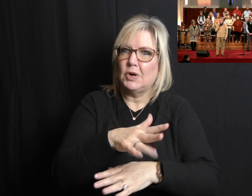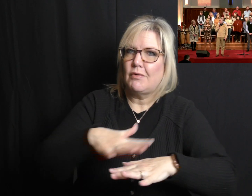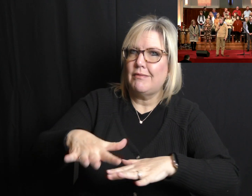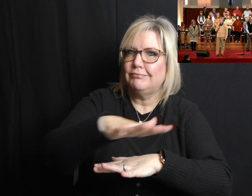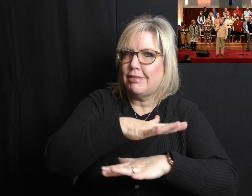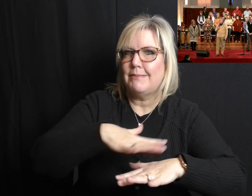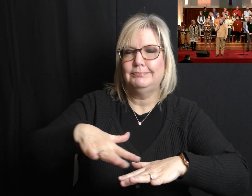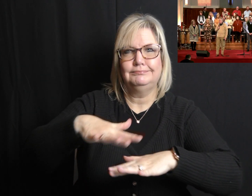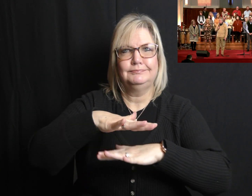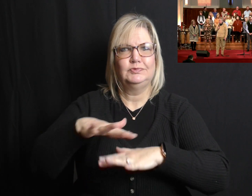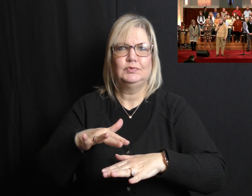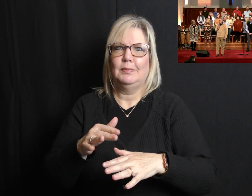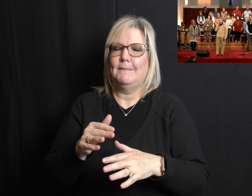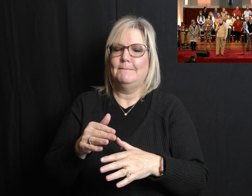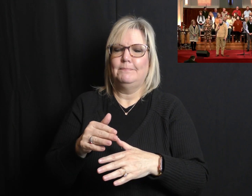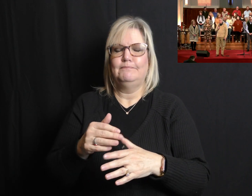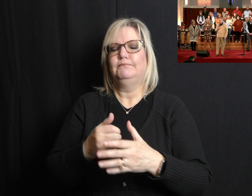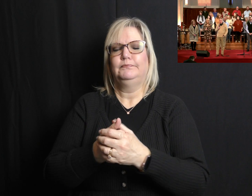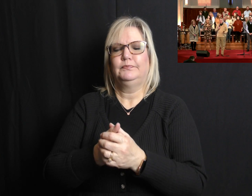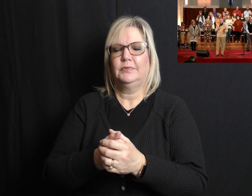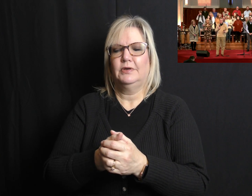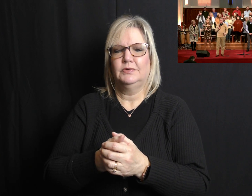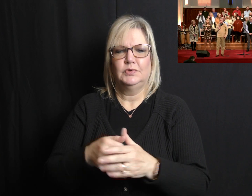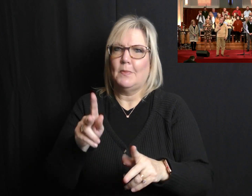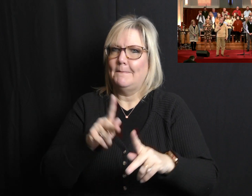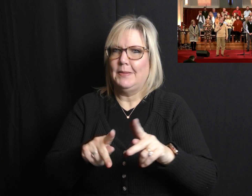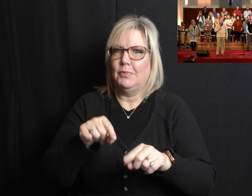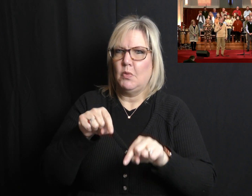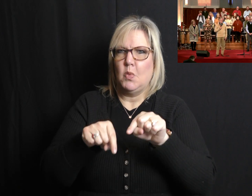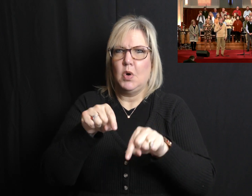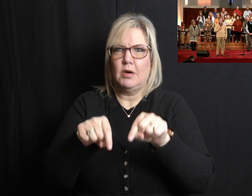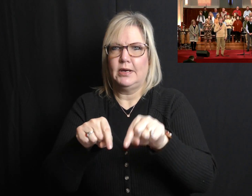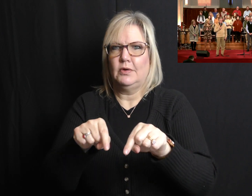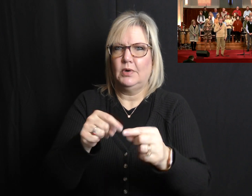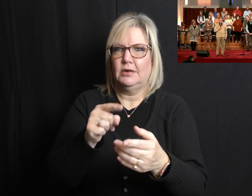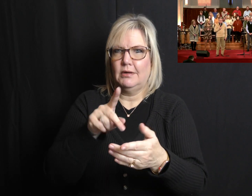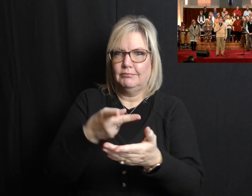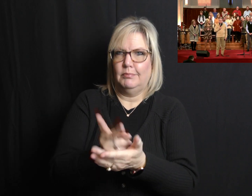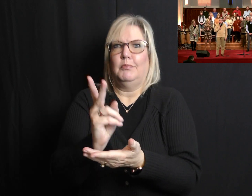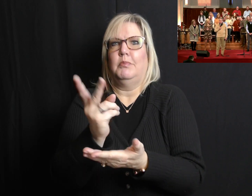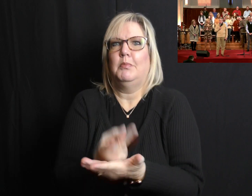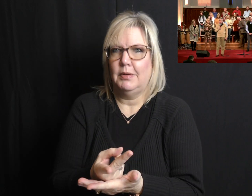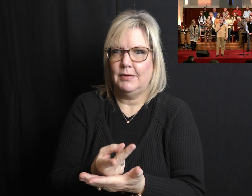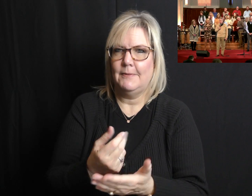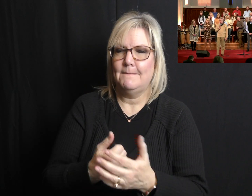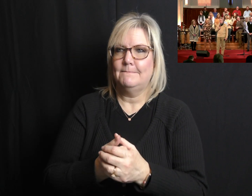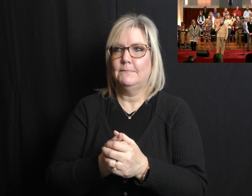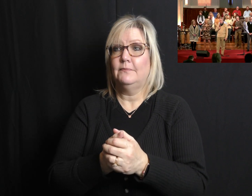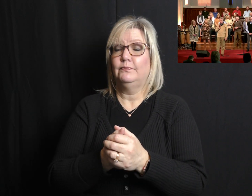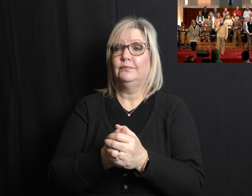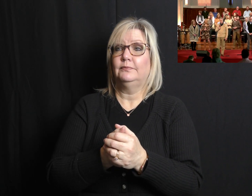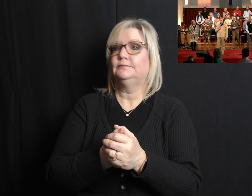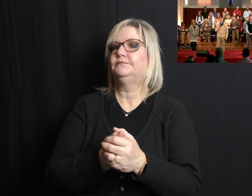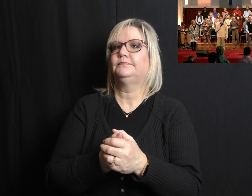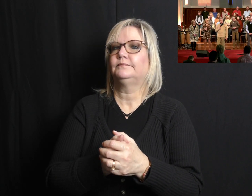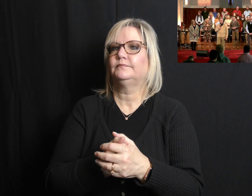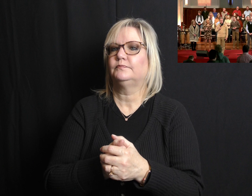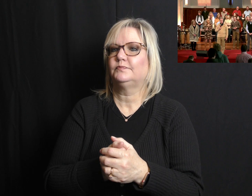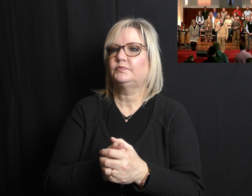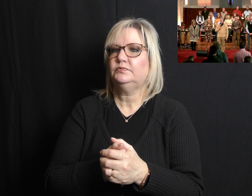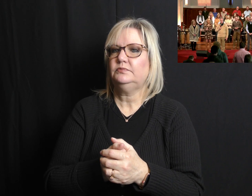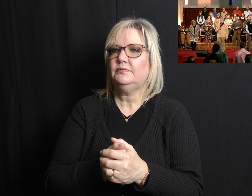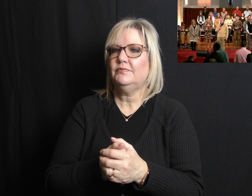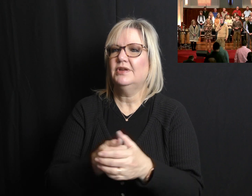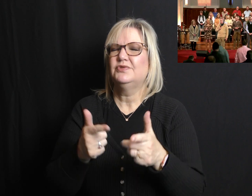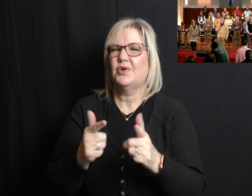the offering here. You can, again, give it online. You can drop it in the offering plate, mail it to the office, or come by. But let's